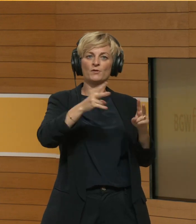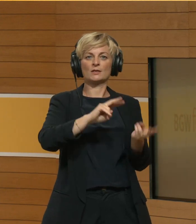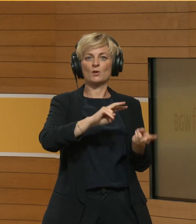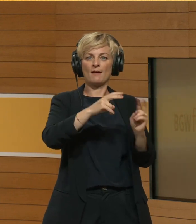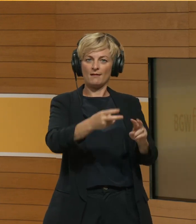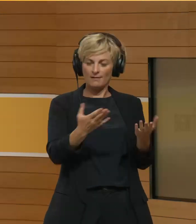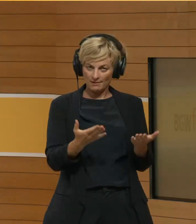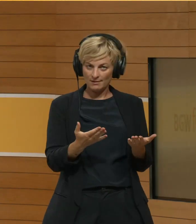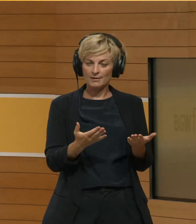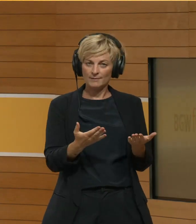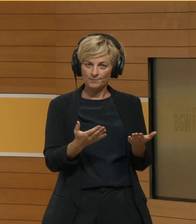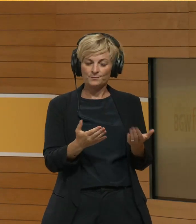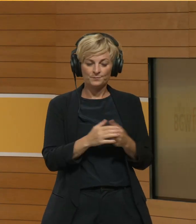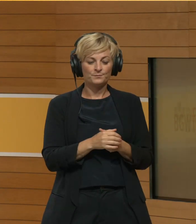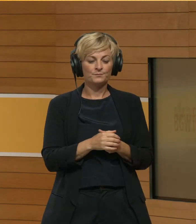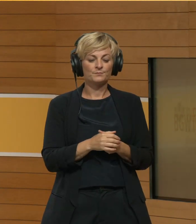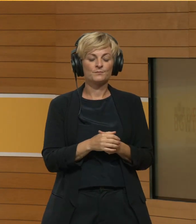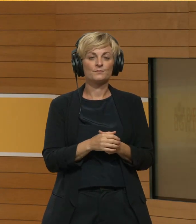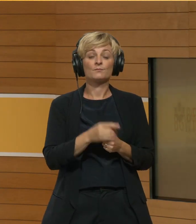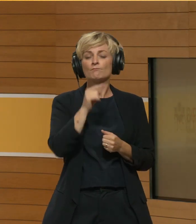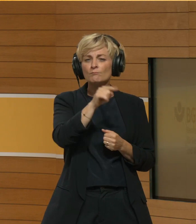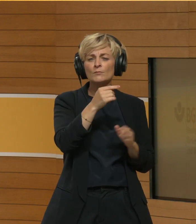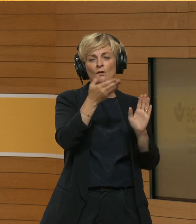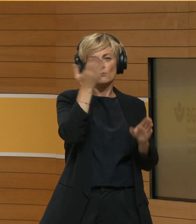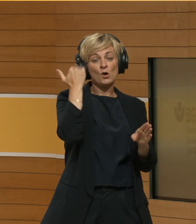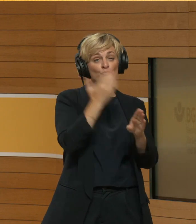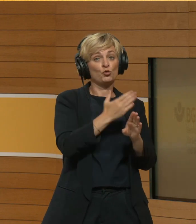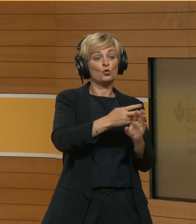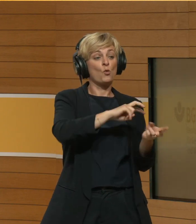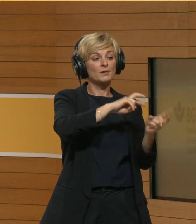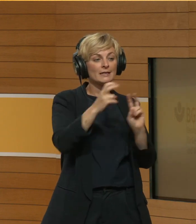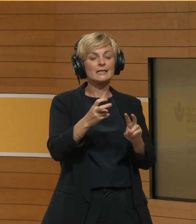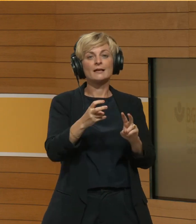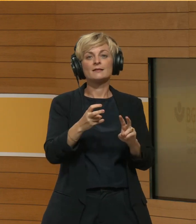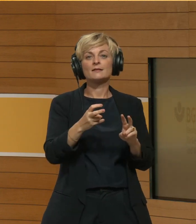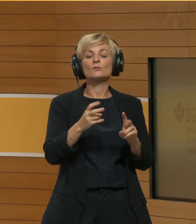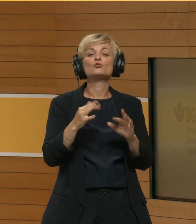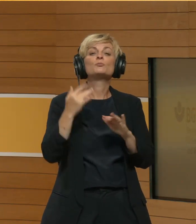study, and with the advanced practice nurses, and we've got